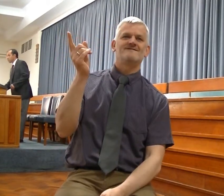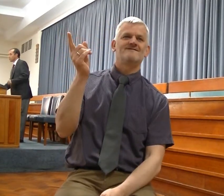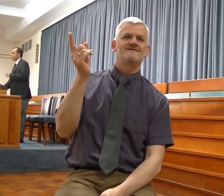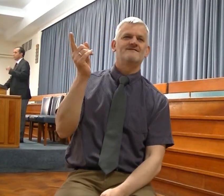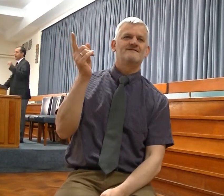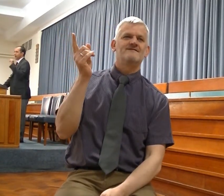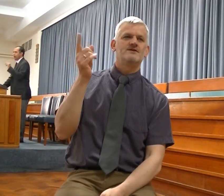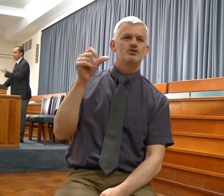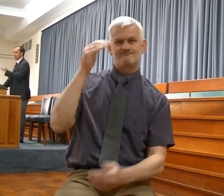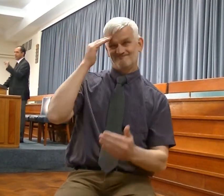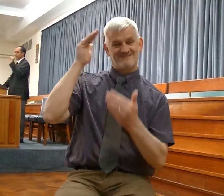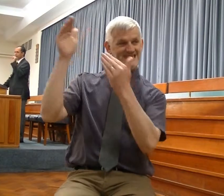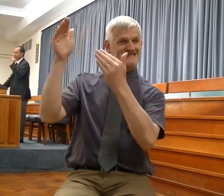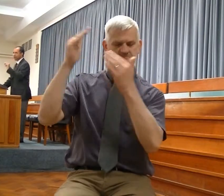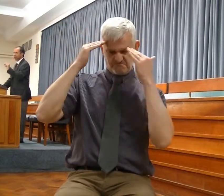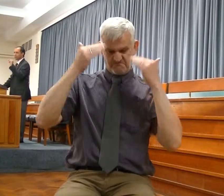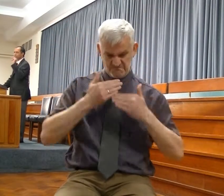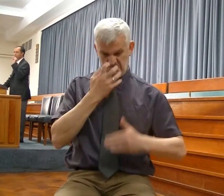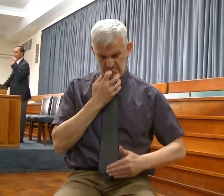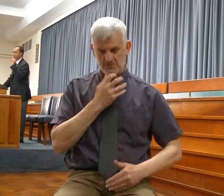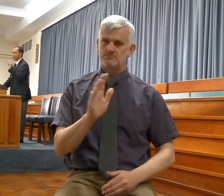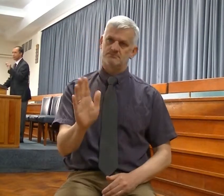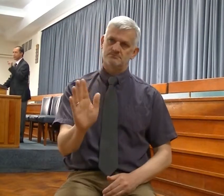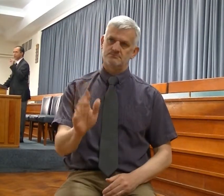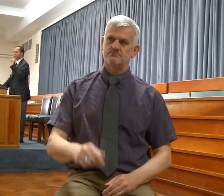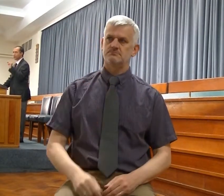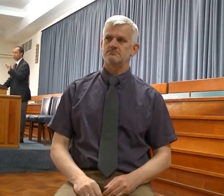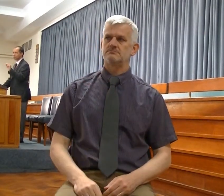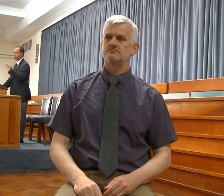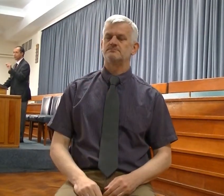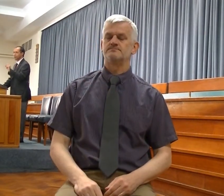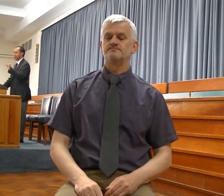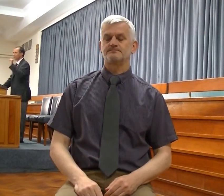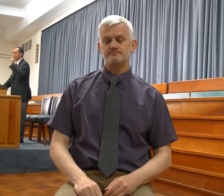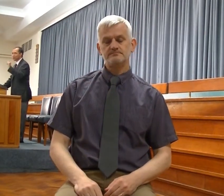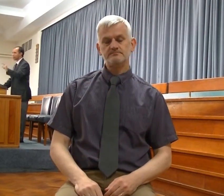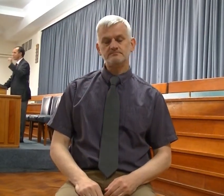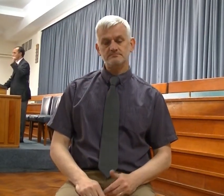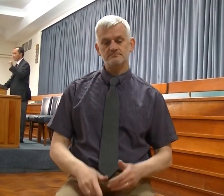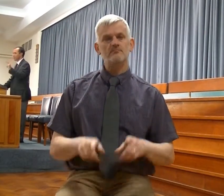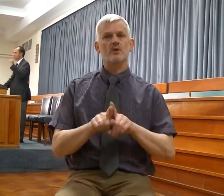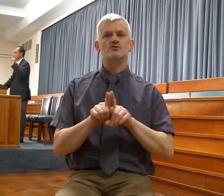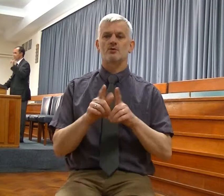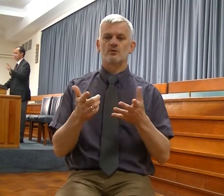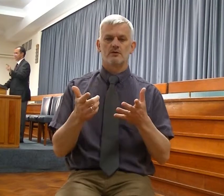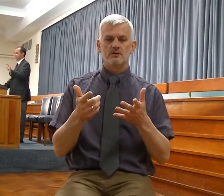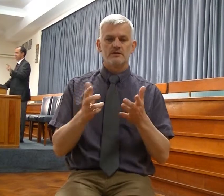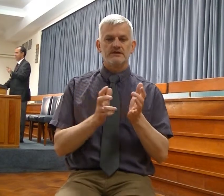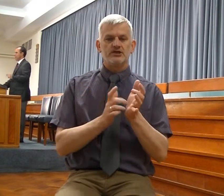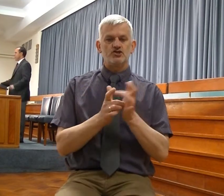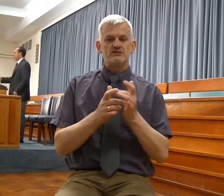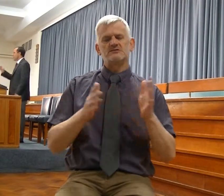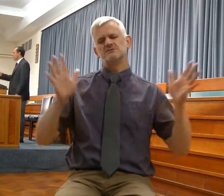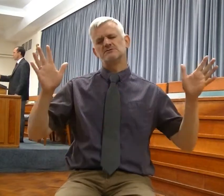sinners. So anything and everything which has happened on the cross was not a surprise to